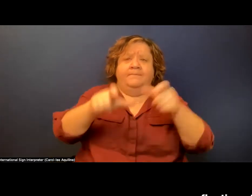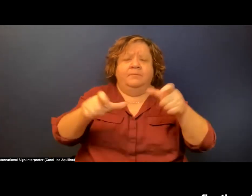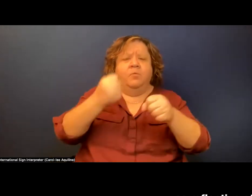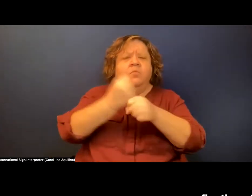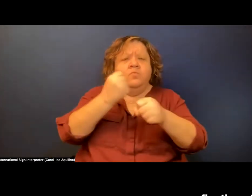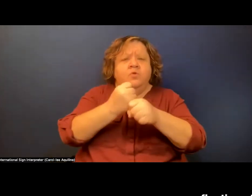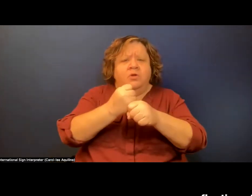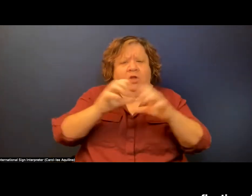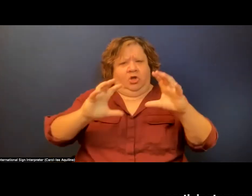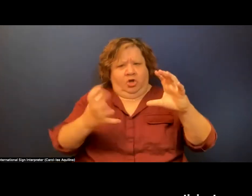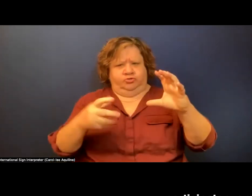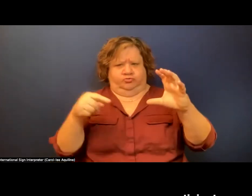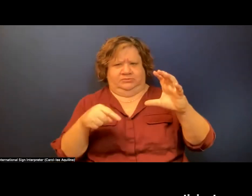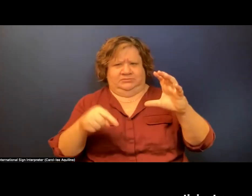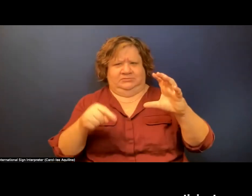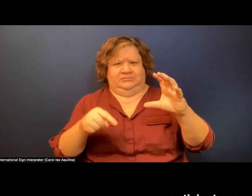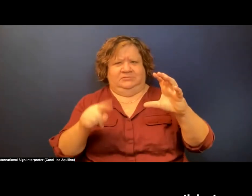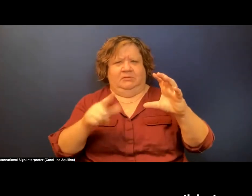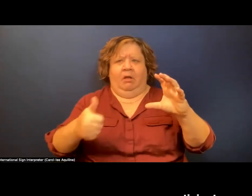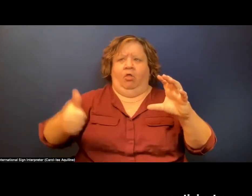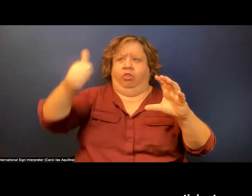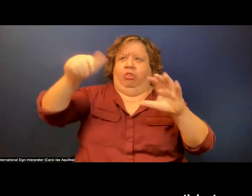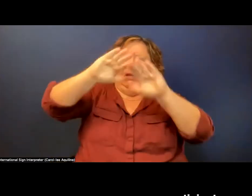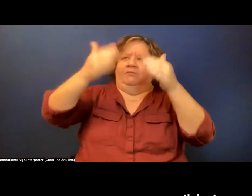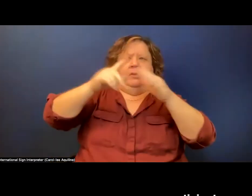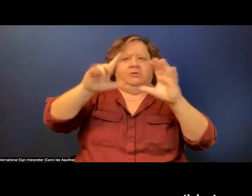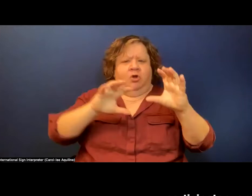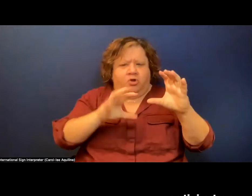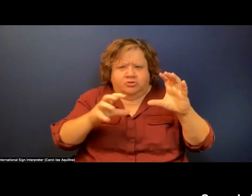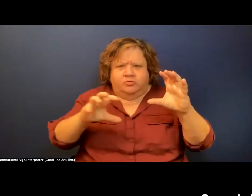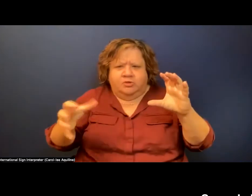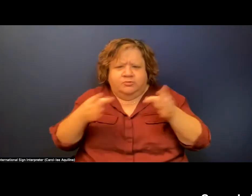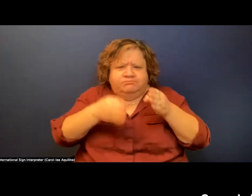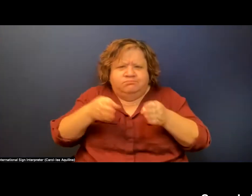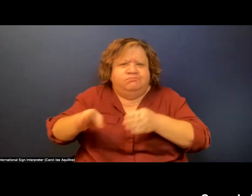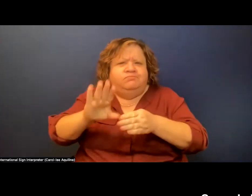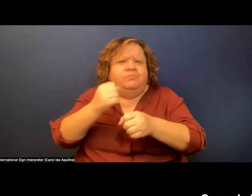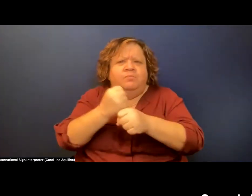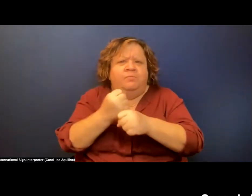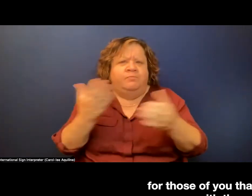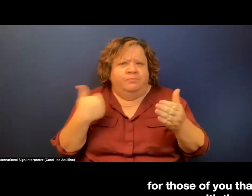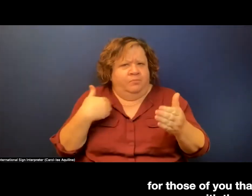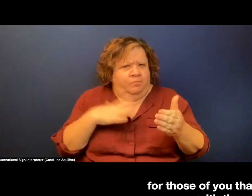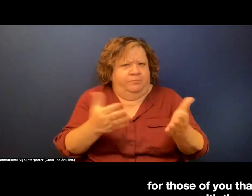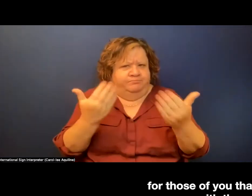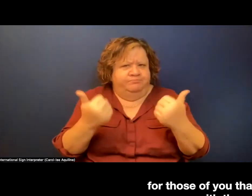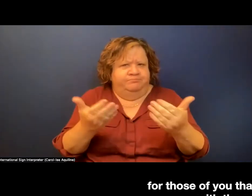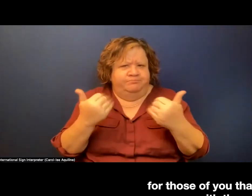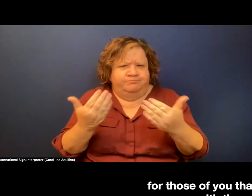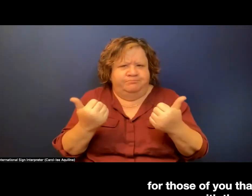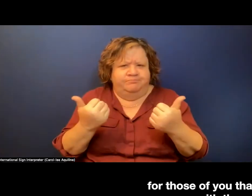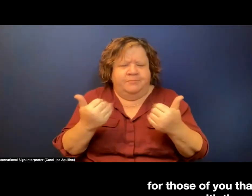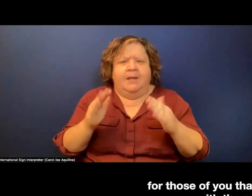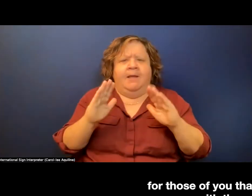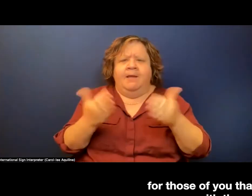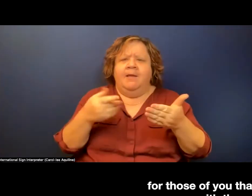of the DRF's participatory grant-making model. So DRF and DRF, for those